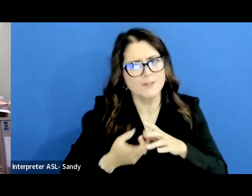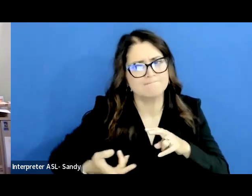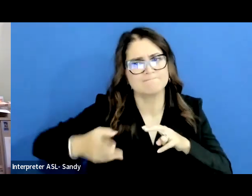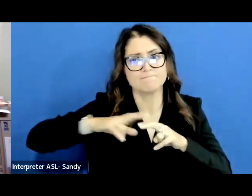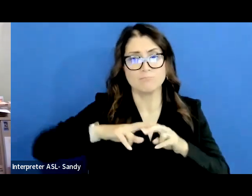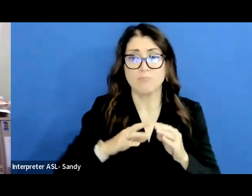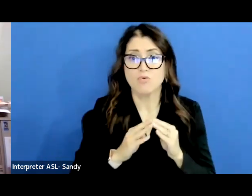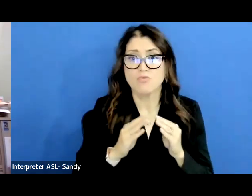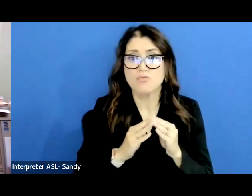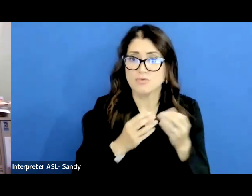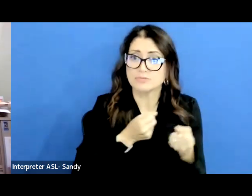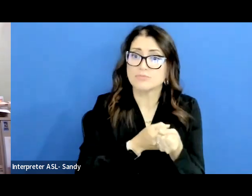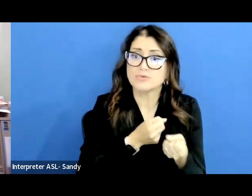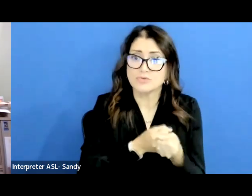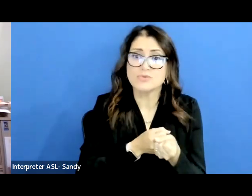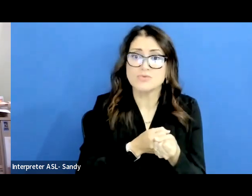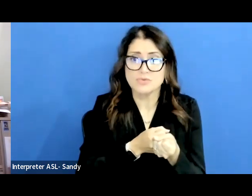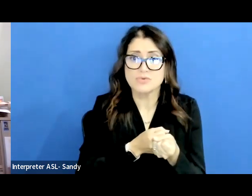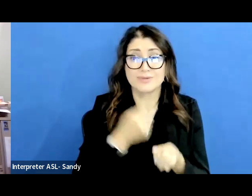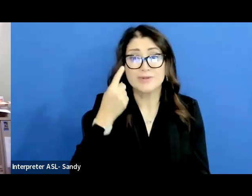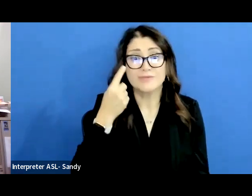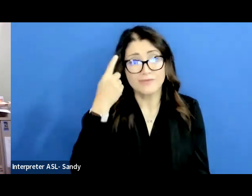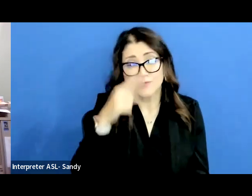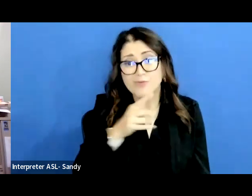support for farm workers